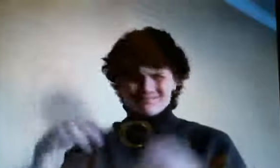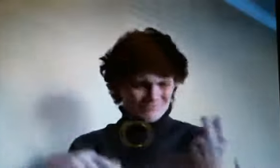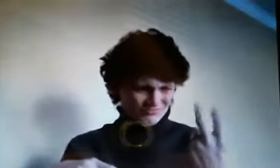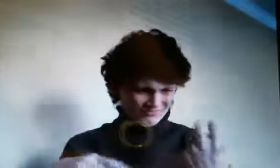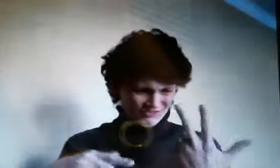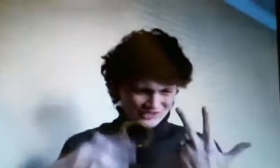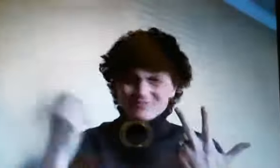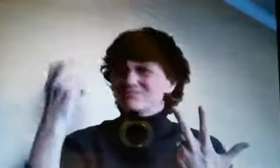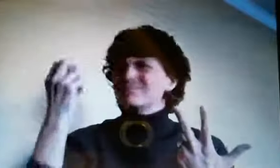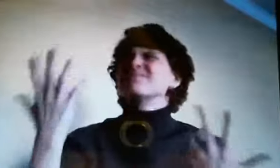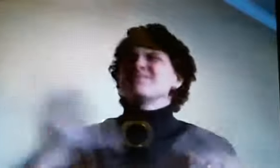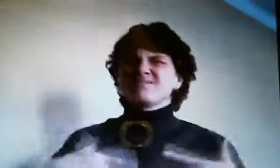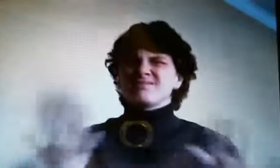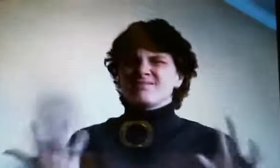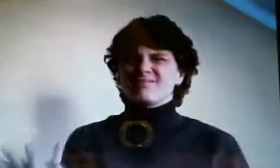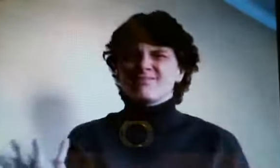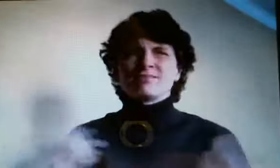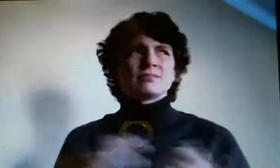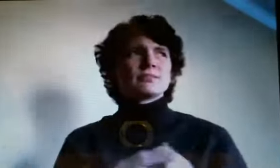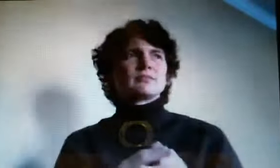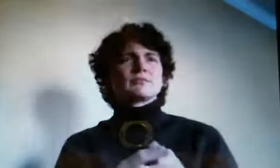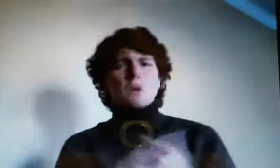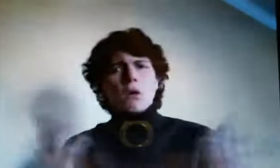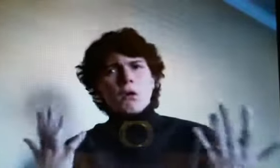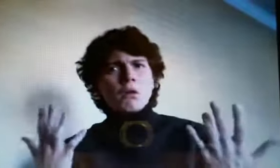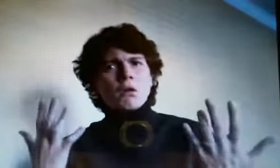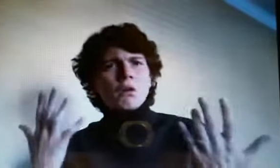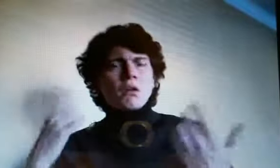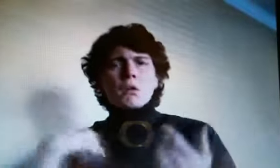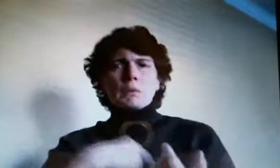Someone should really pose the question, why is it 3 to 12?